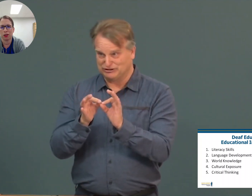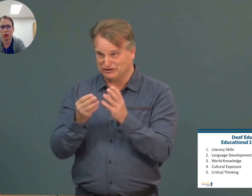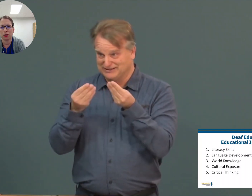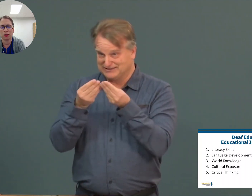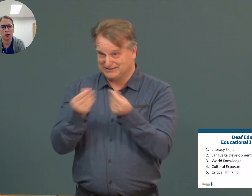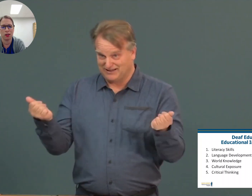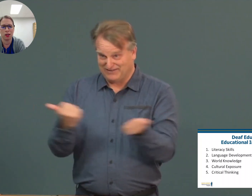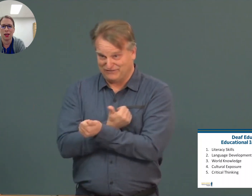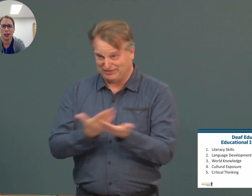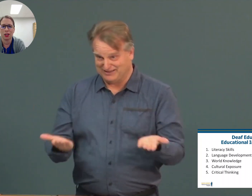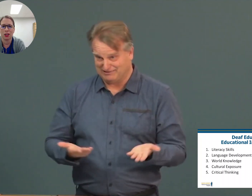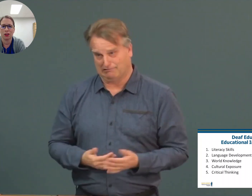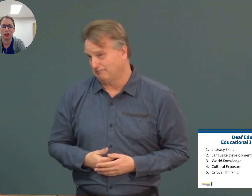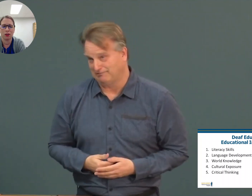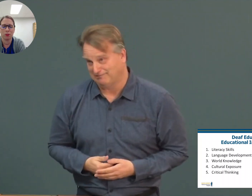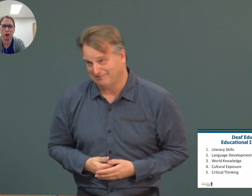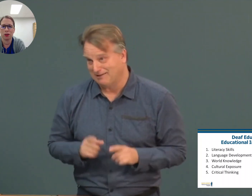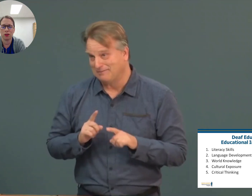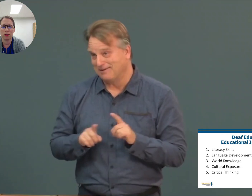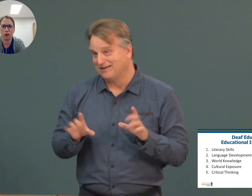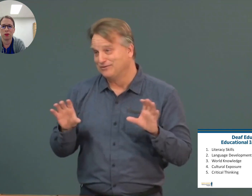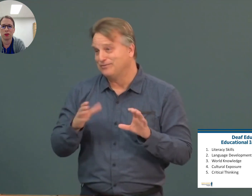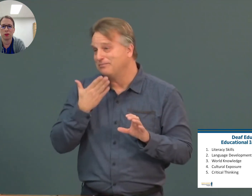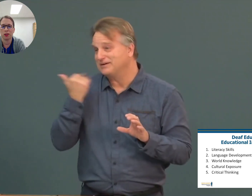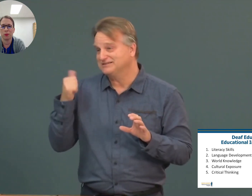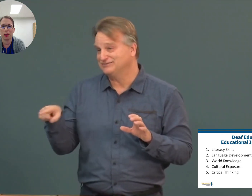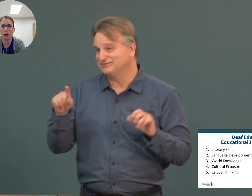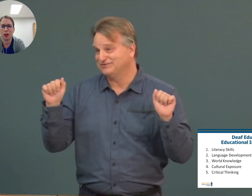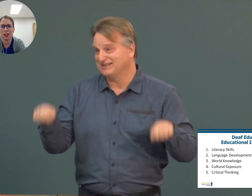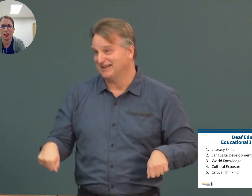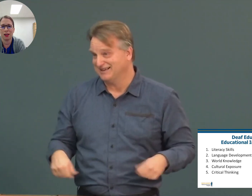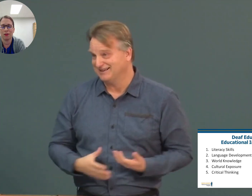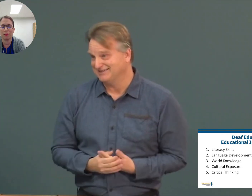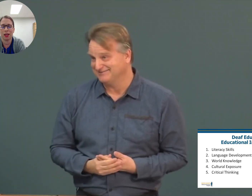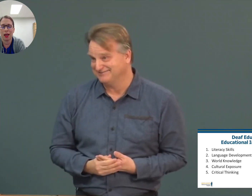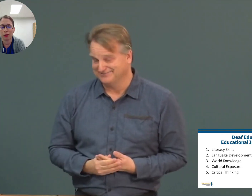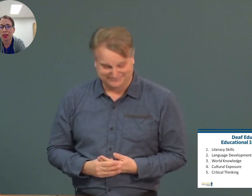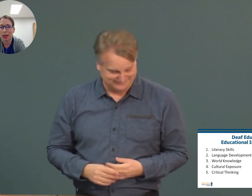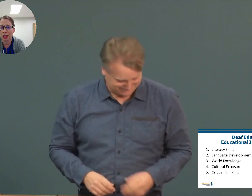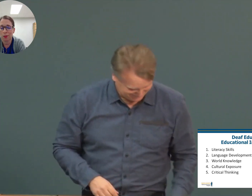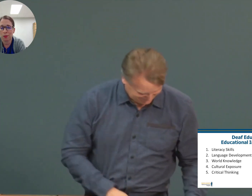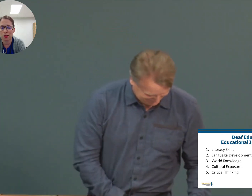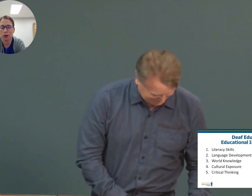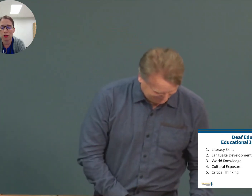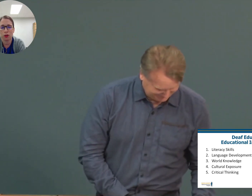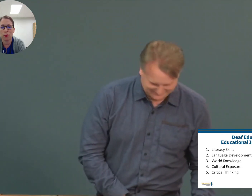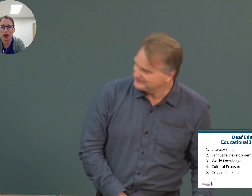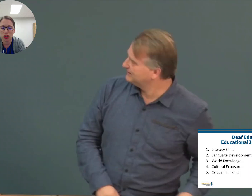deprivation. So, as educational interpreters, you have an enormous responsibility, and you can't solve everything, but you just do the best you